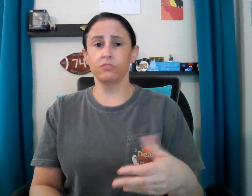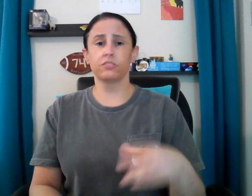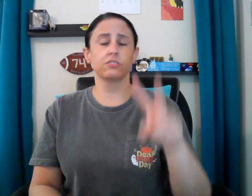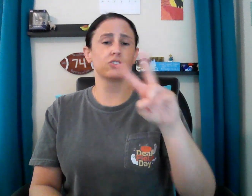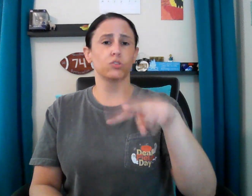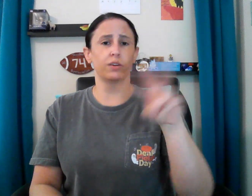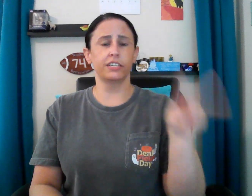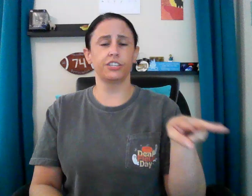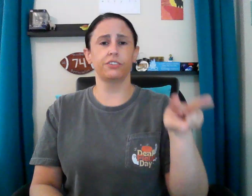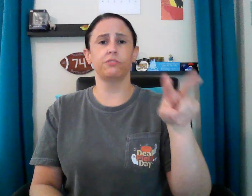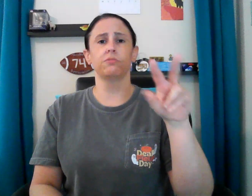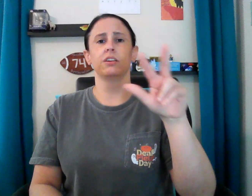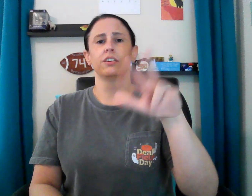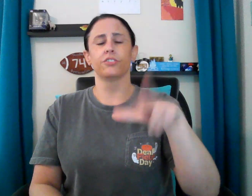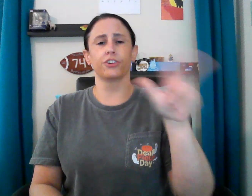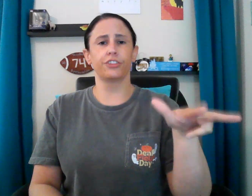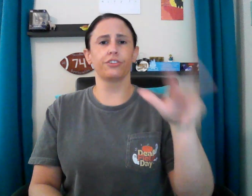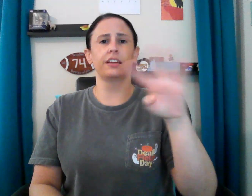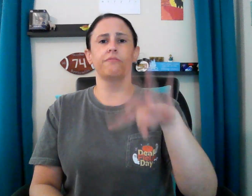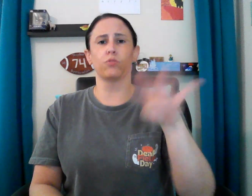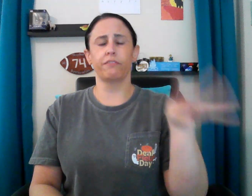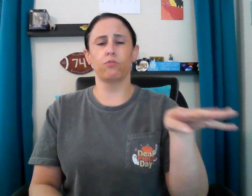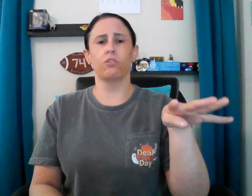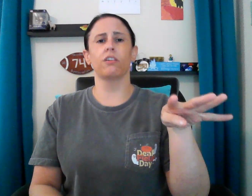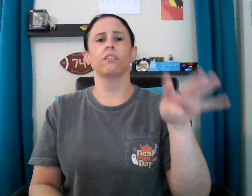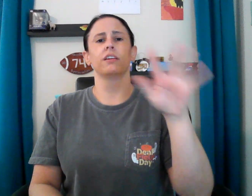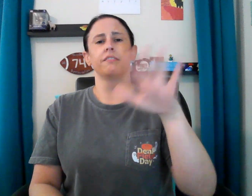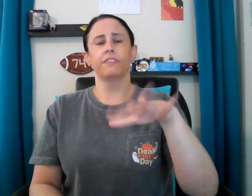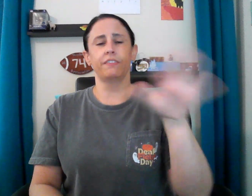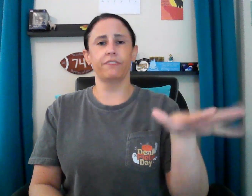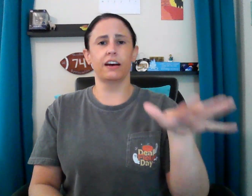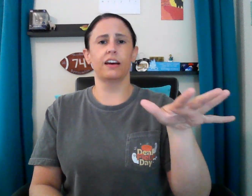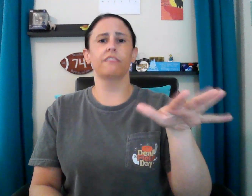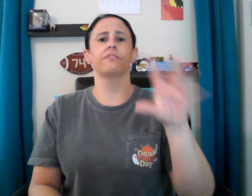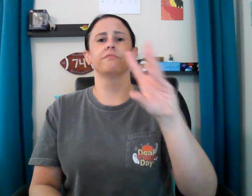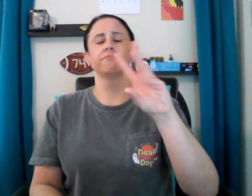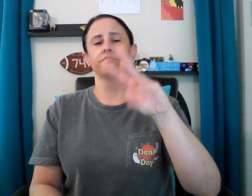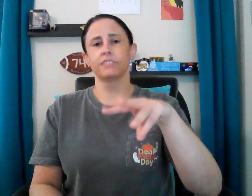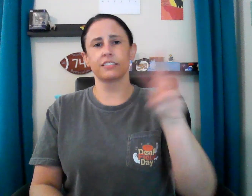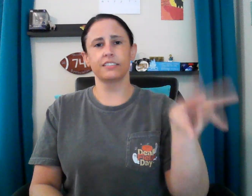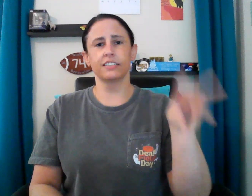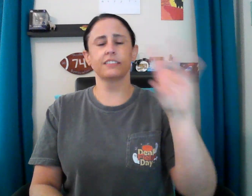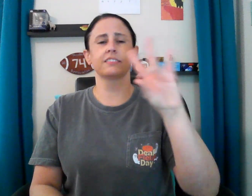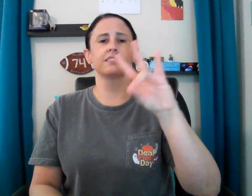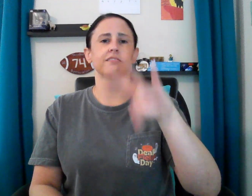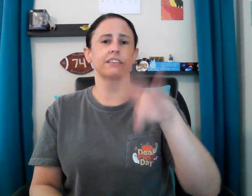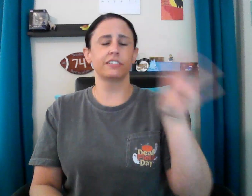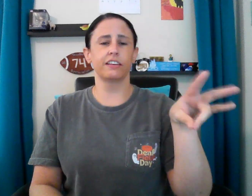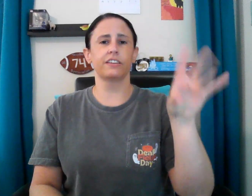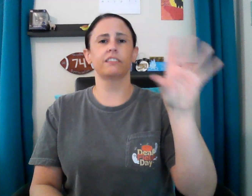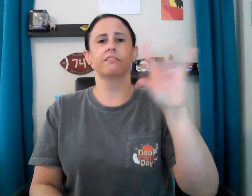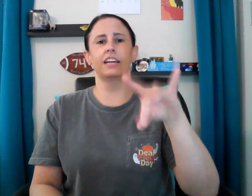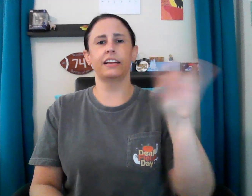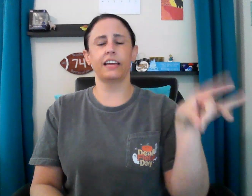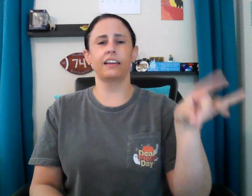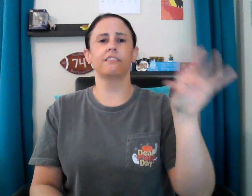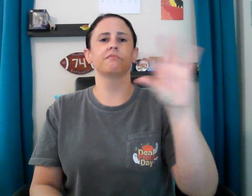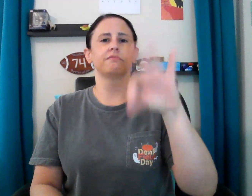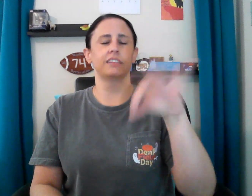bounce: 22, 33, 44, 55, 66, 77, 88,